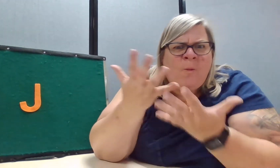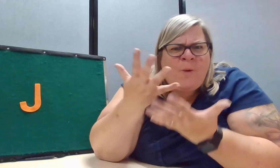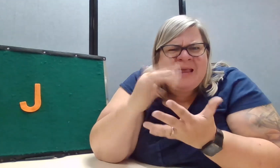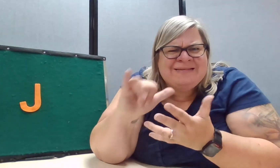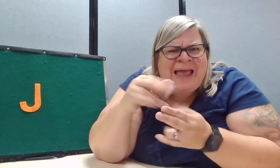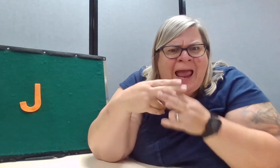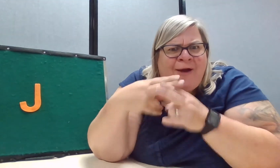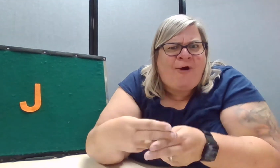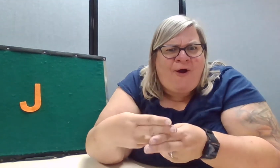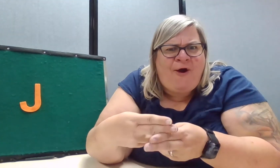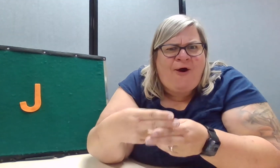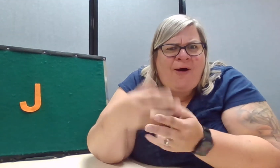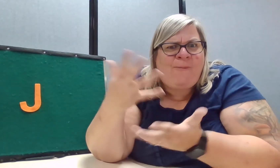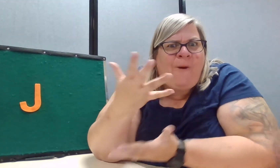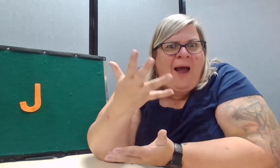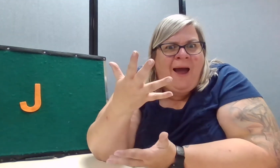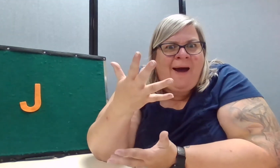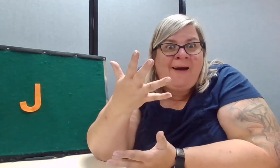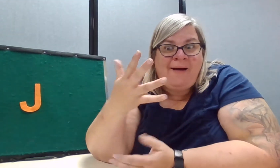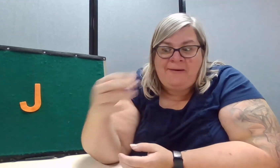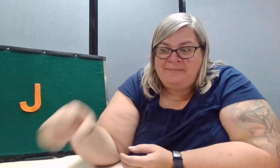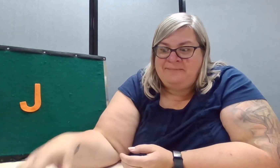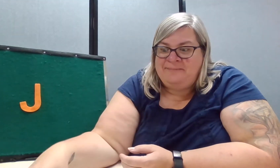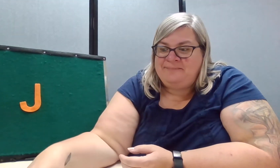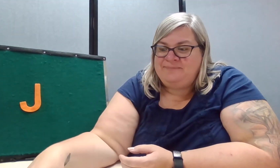and carve them out, that's called